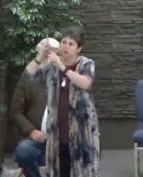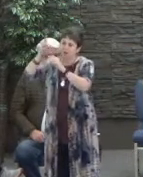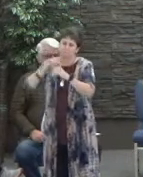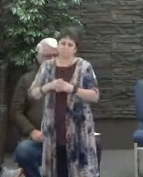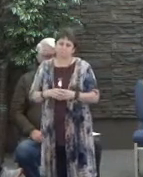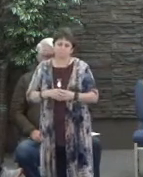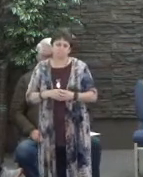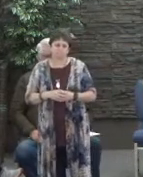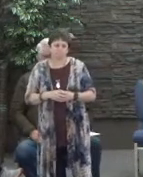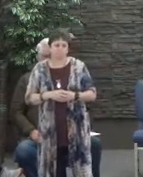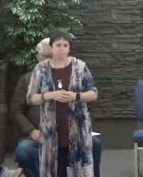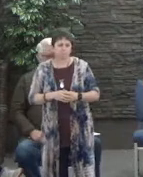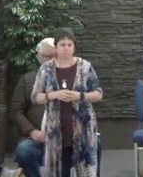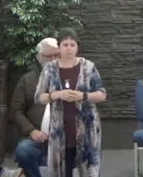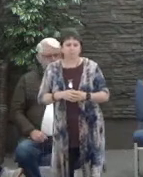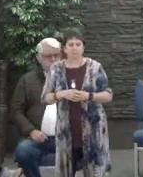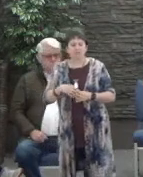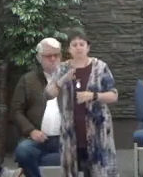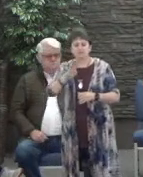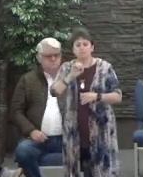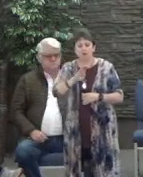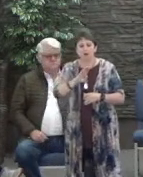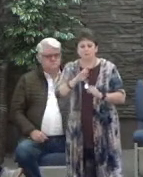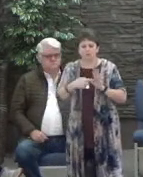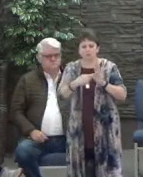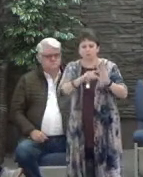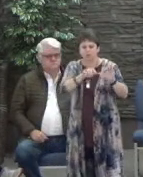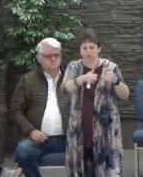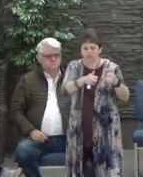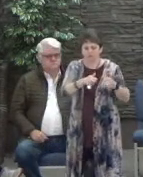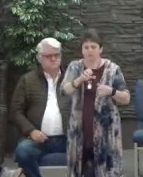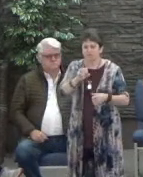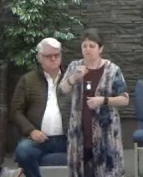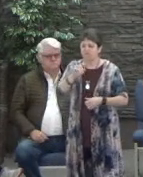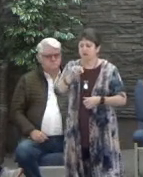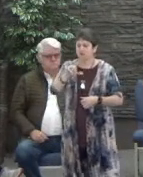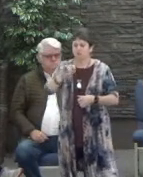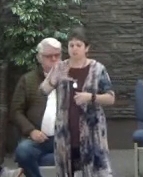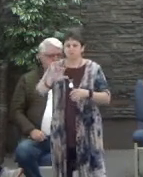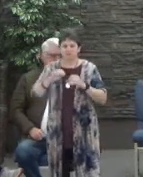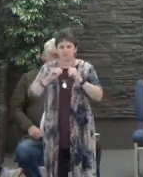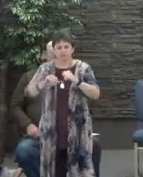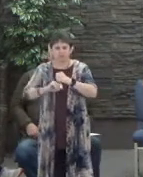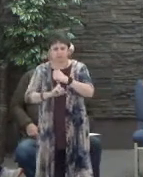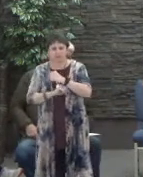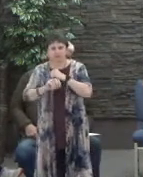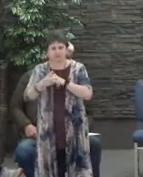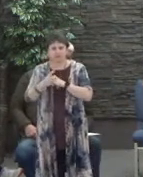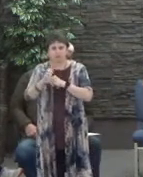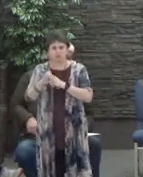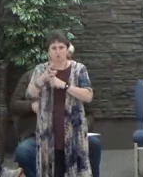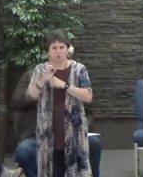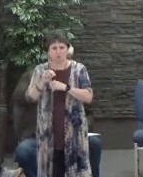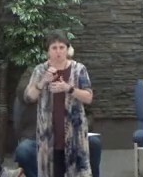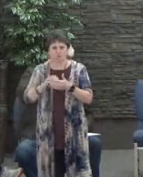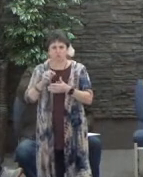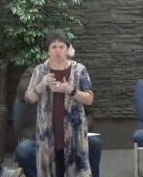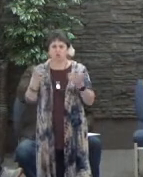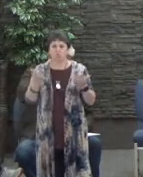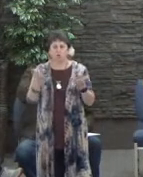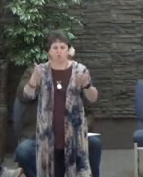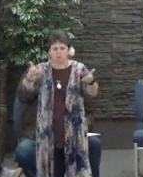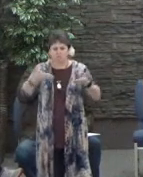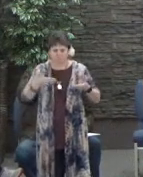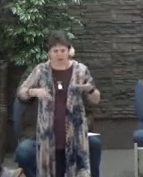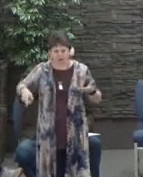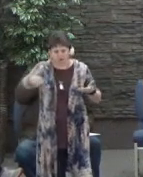that. As Bob has outlined the challenges, as Scott Lucason has laid out the foundation, 2 Chronicles 20, what we're